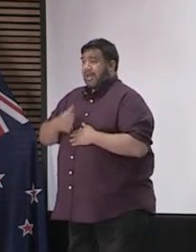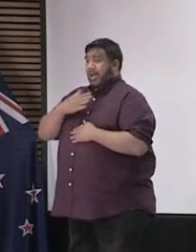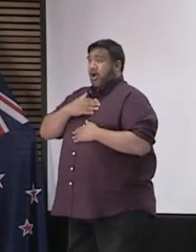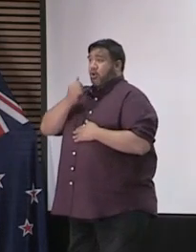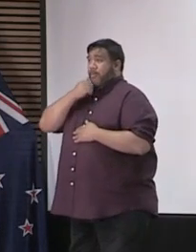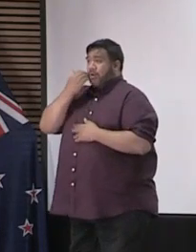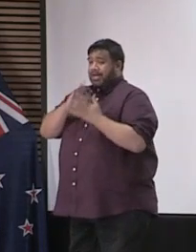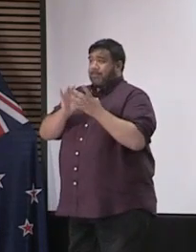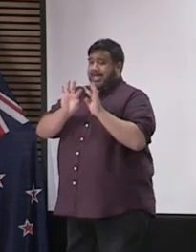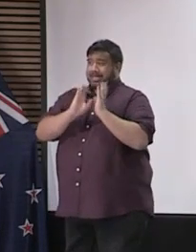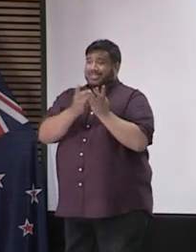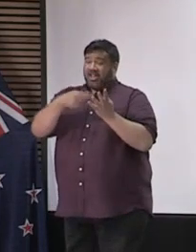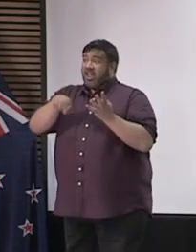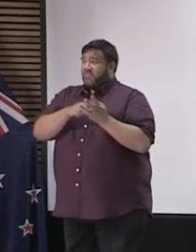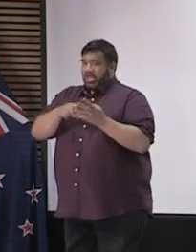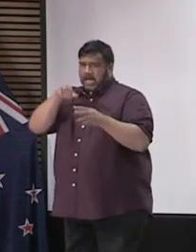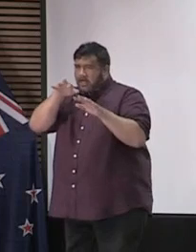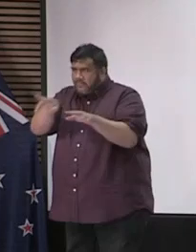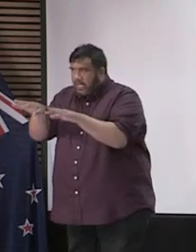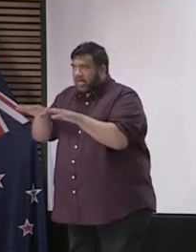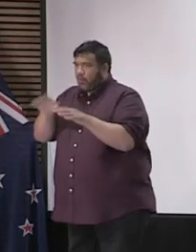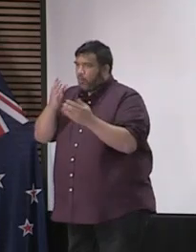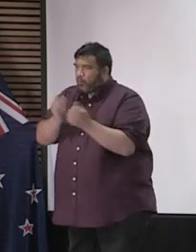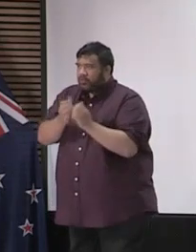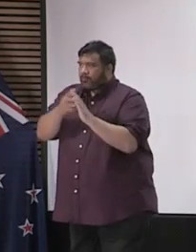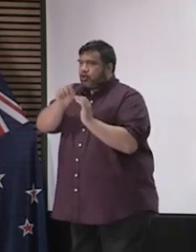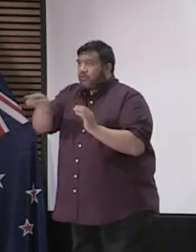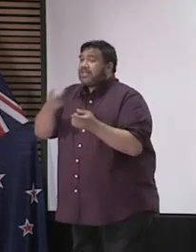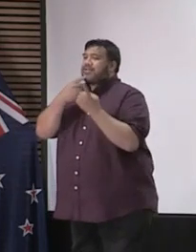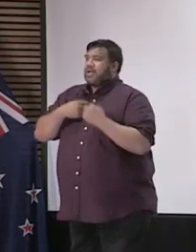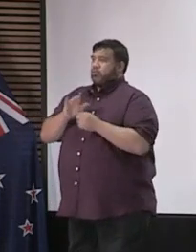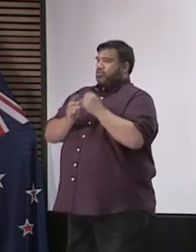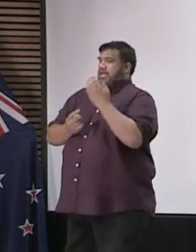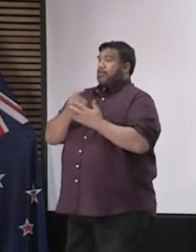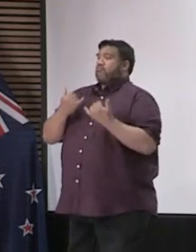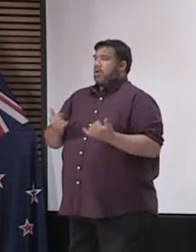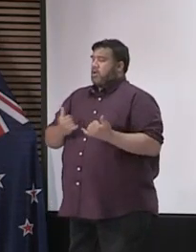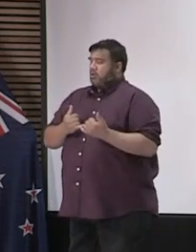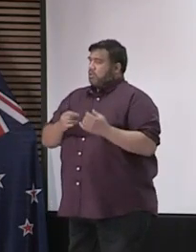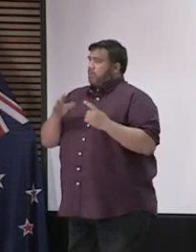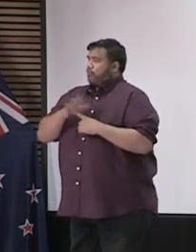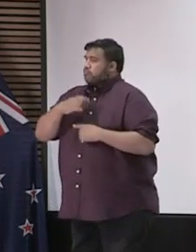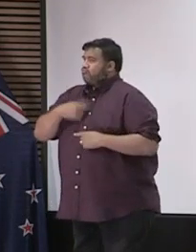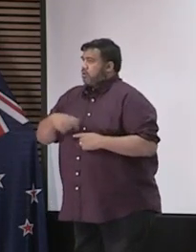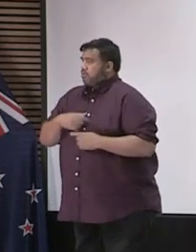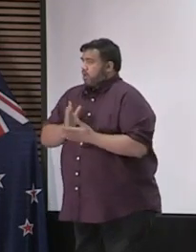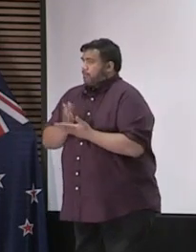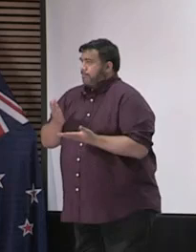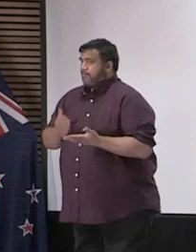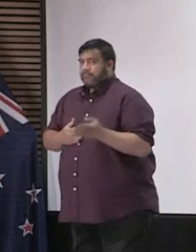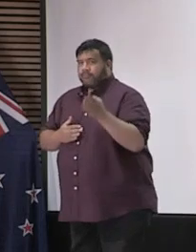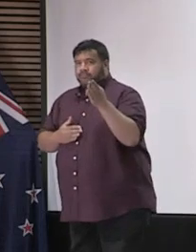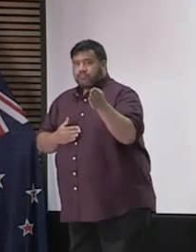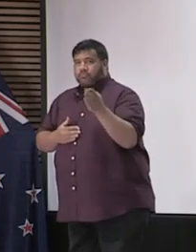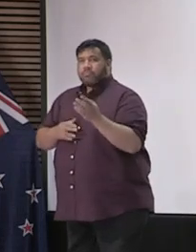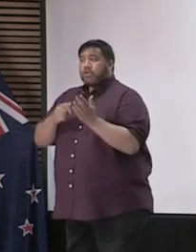much on the ground, giving us the feedback about what will work in their communities, and they play an active, important role. Bloomfield, I'll come back to